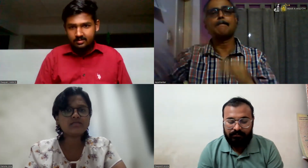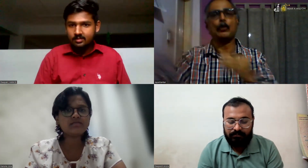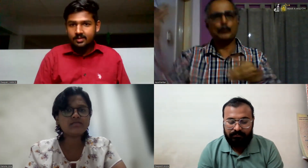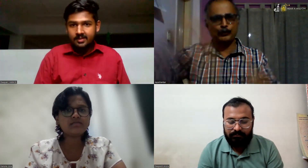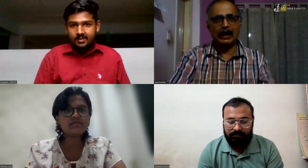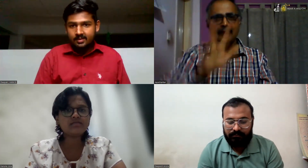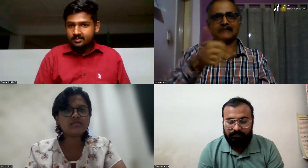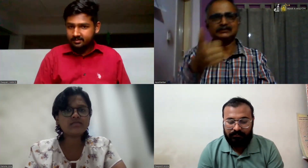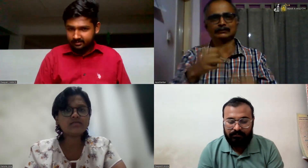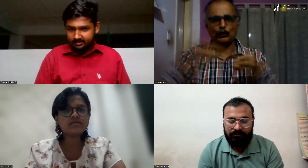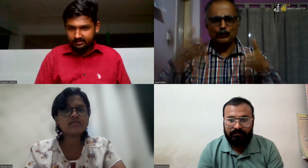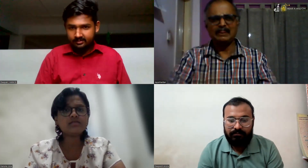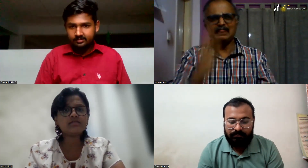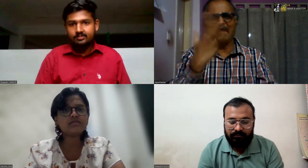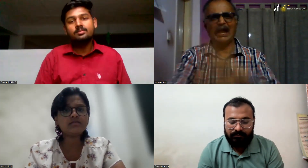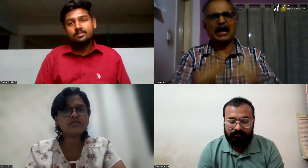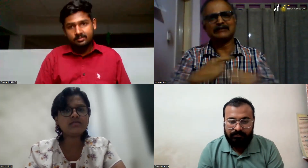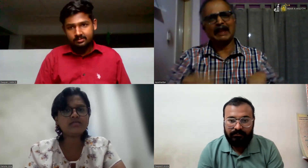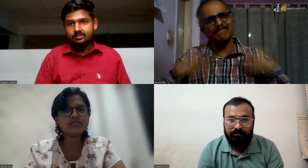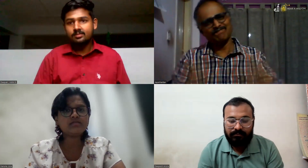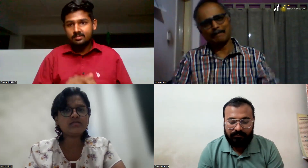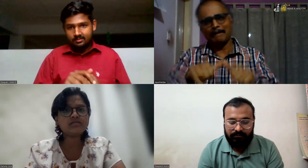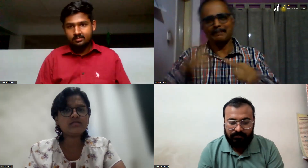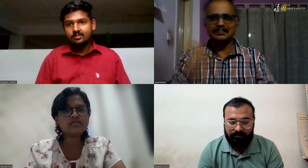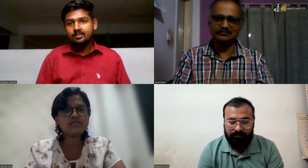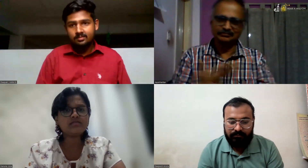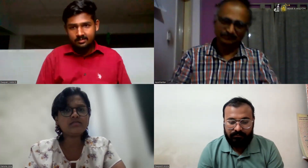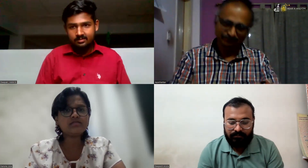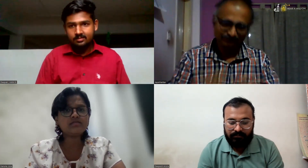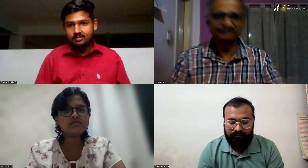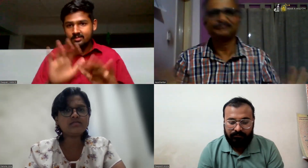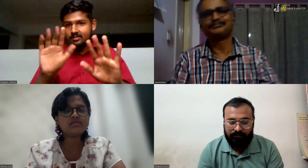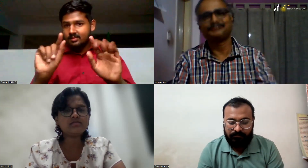so this was my introduction.